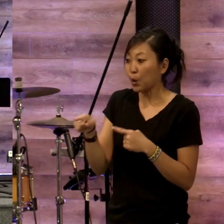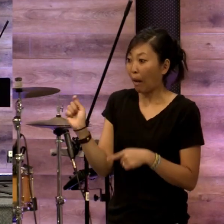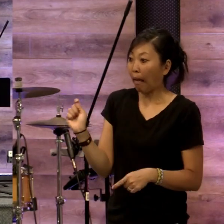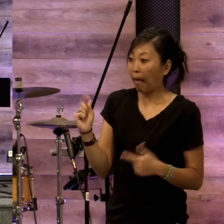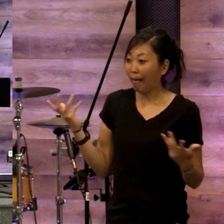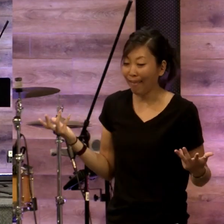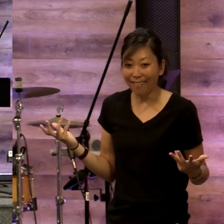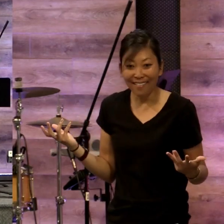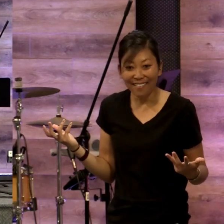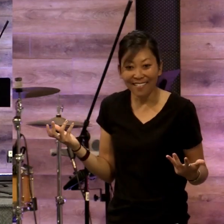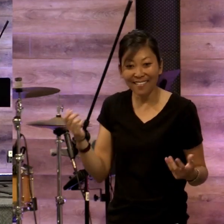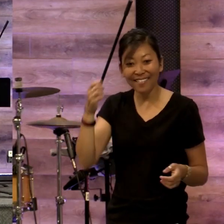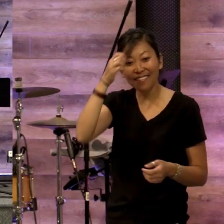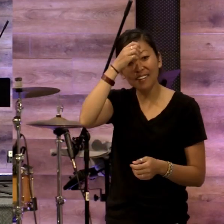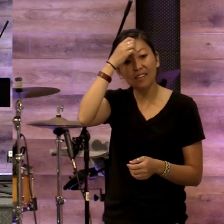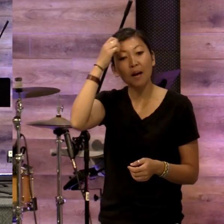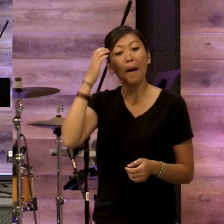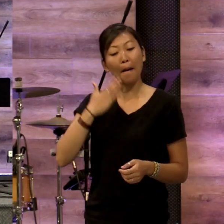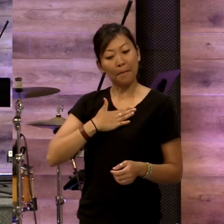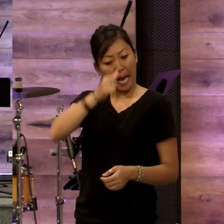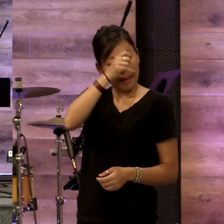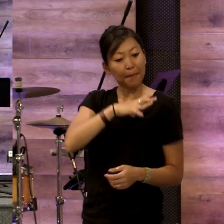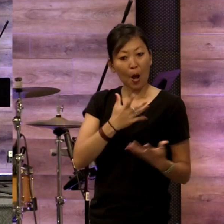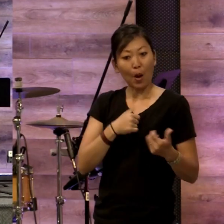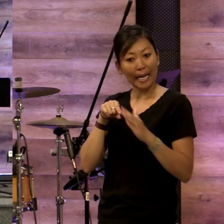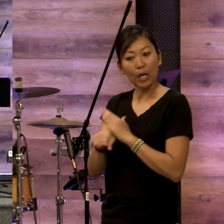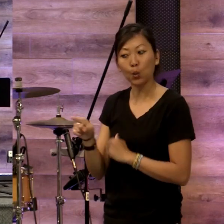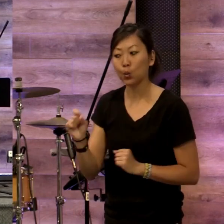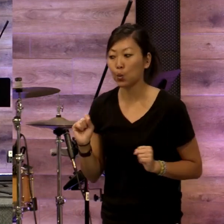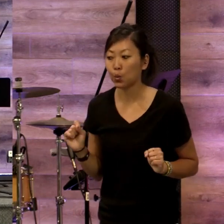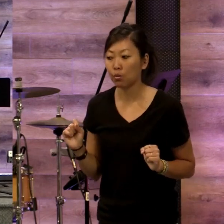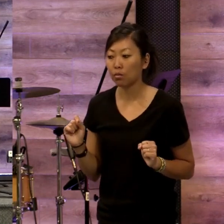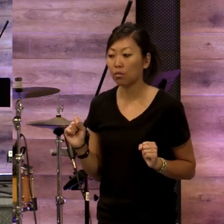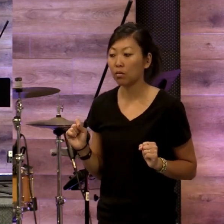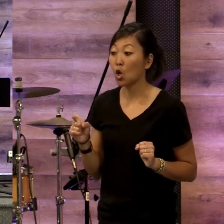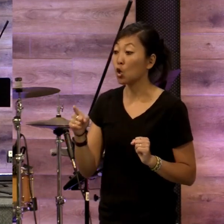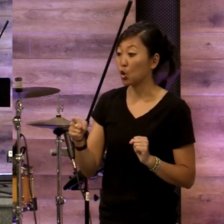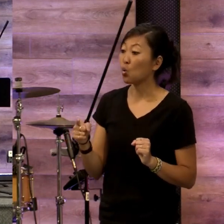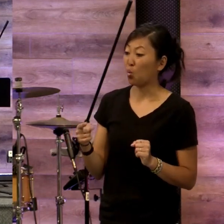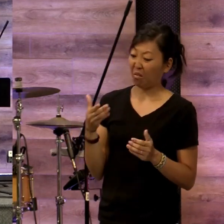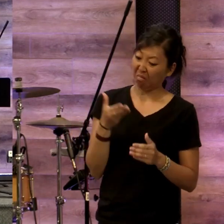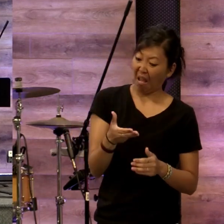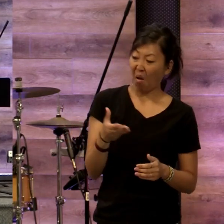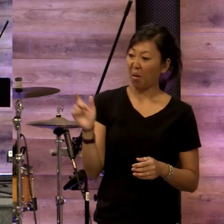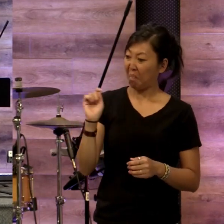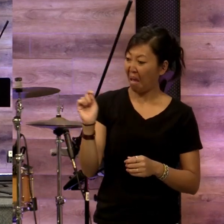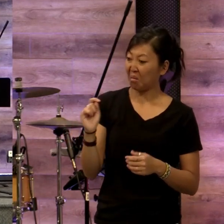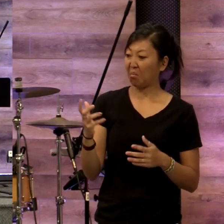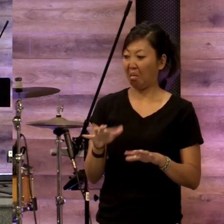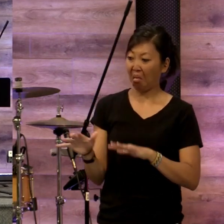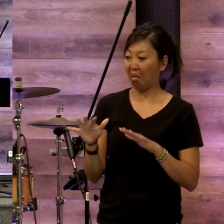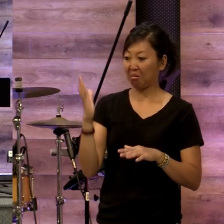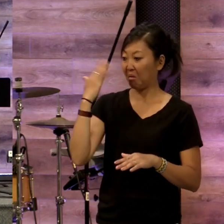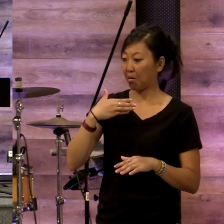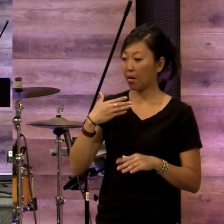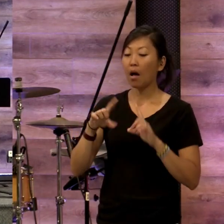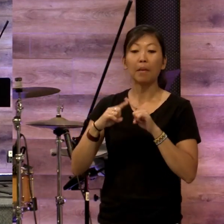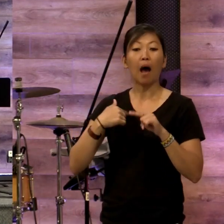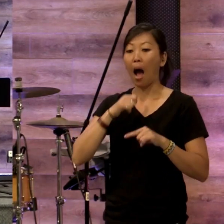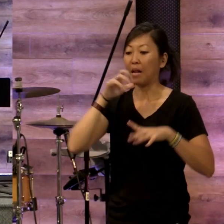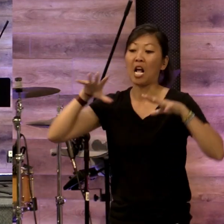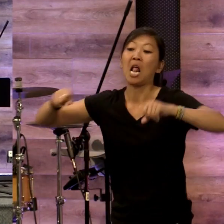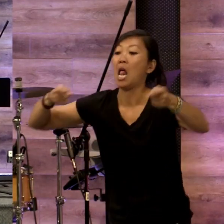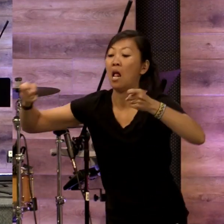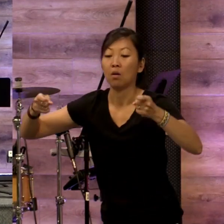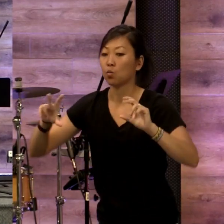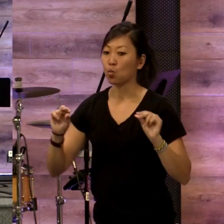business. My men wanted to kill you, and you were in my hands. But I'm not going to take matters into my own hands